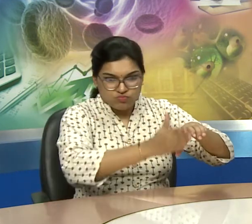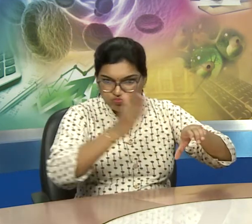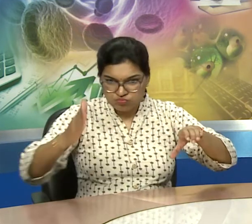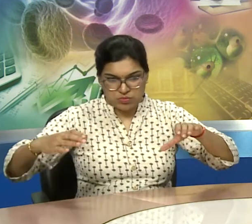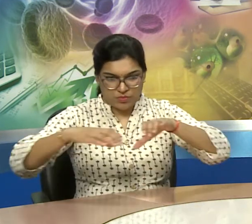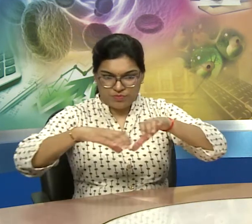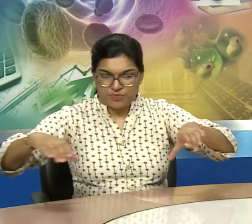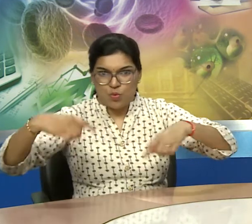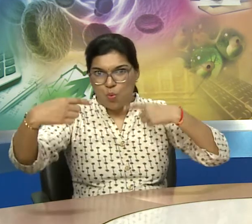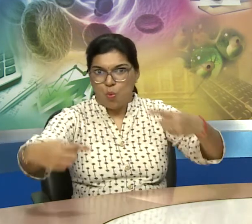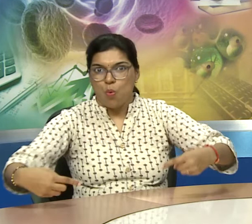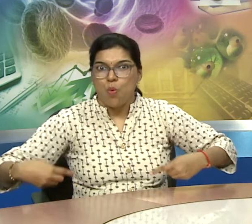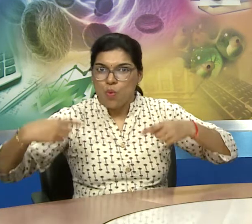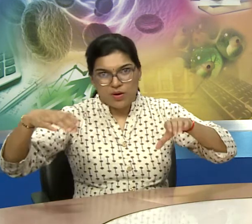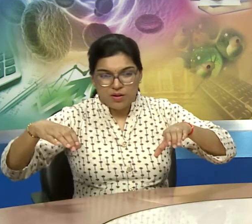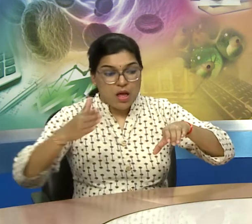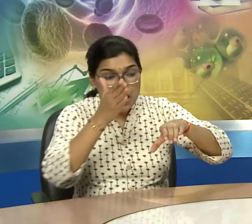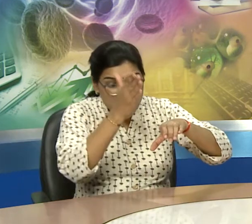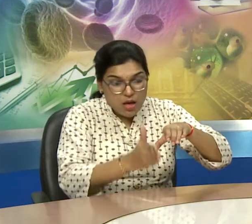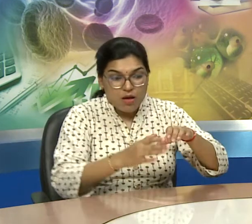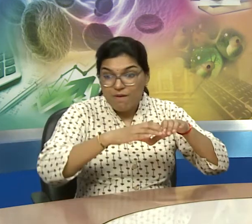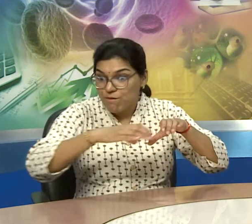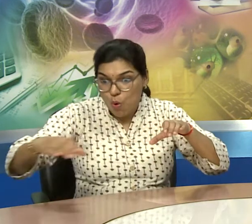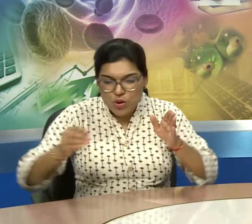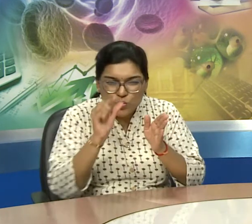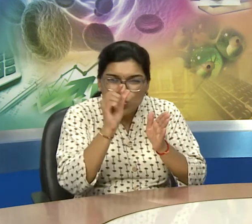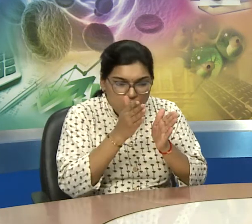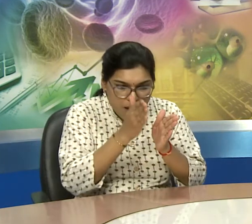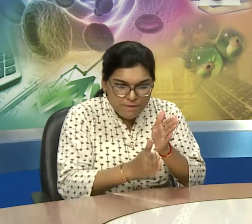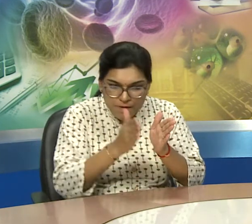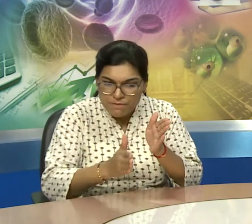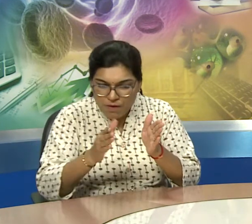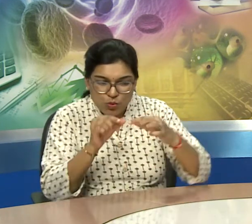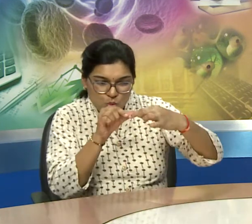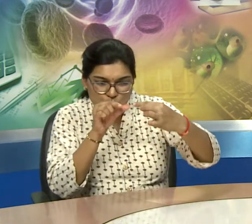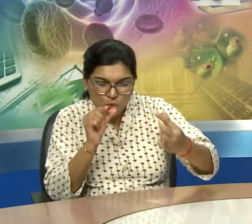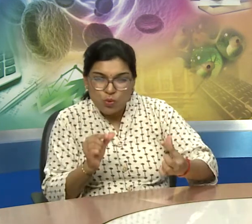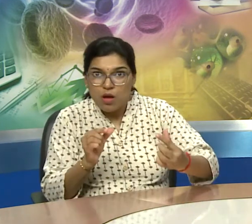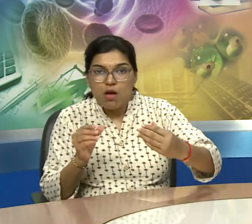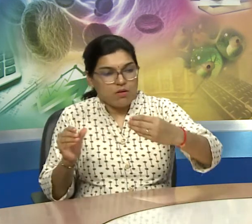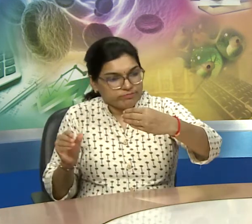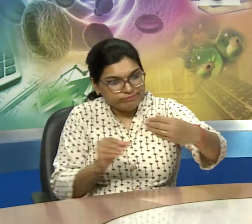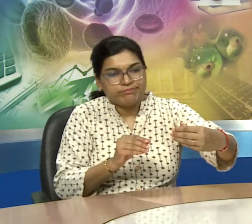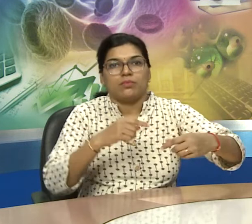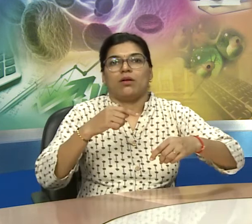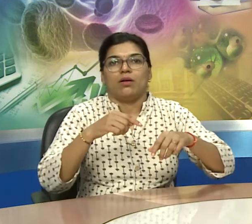were probably round slice of log. You know, the trunk part of the